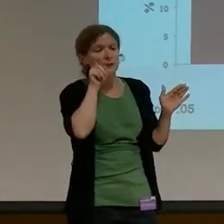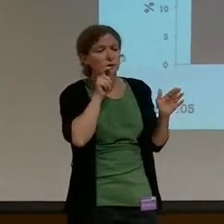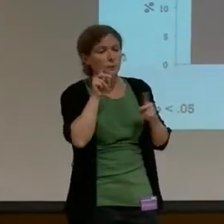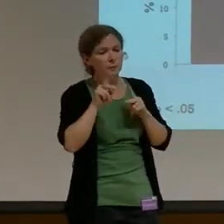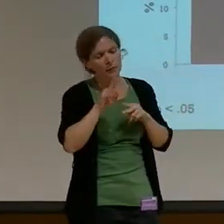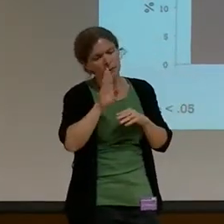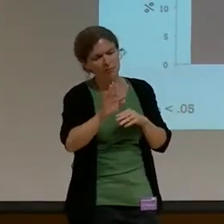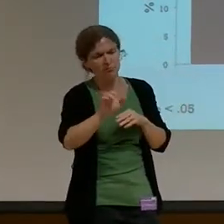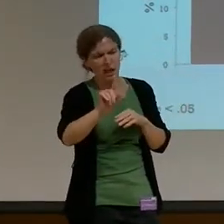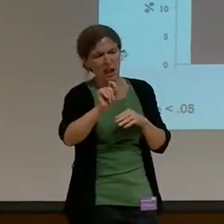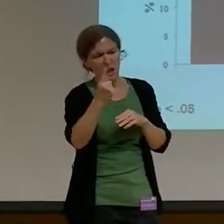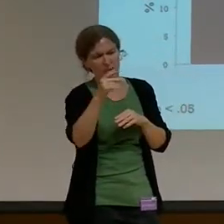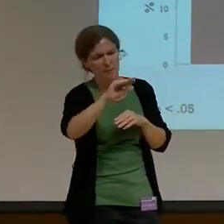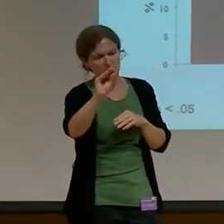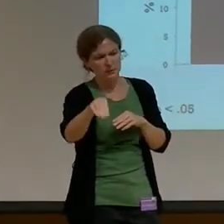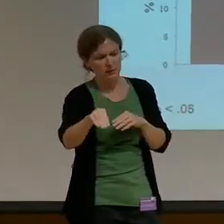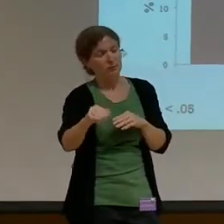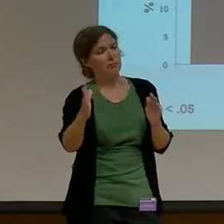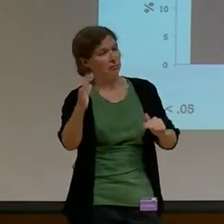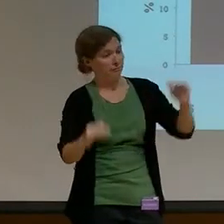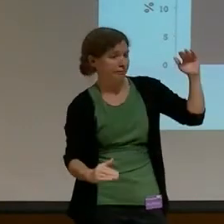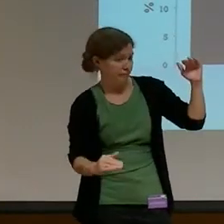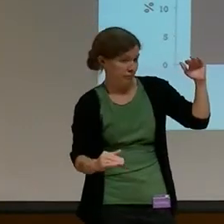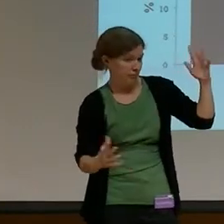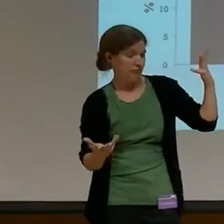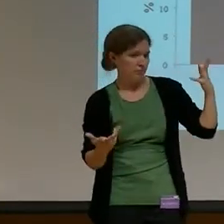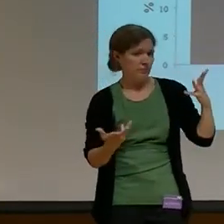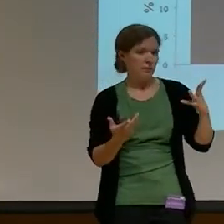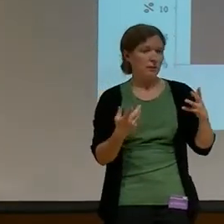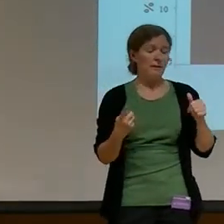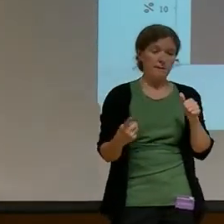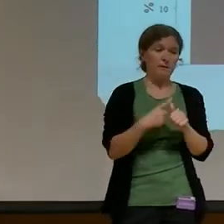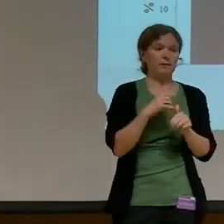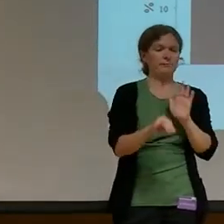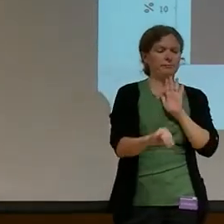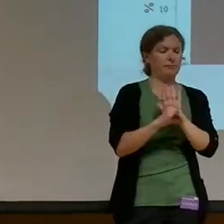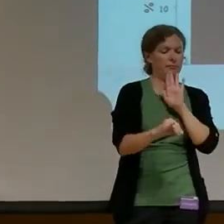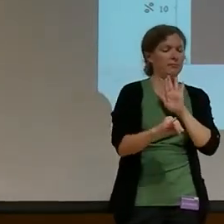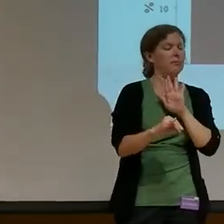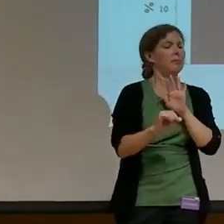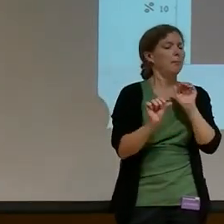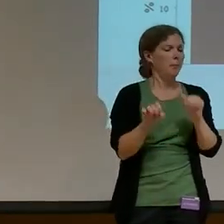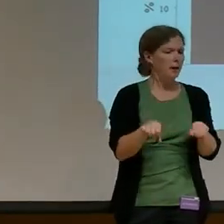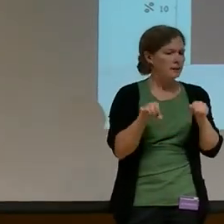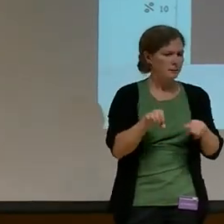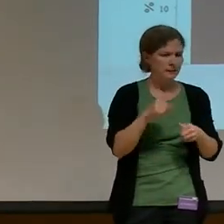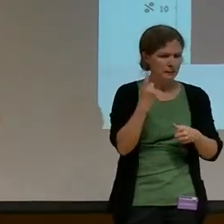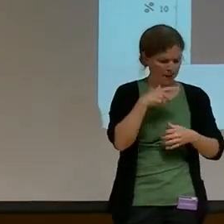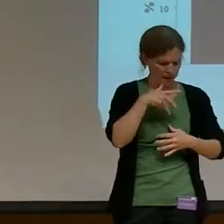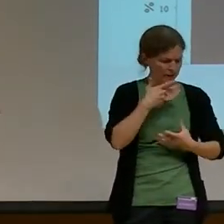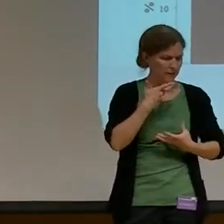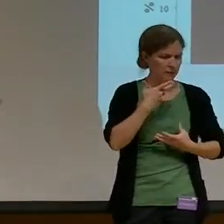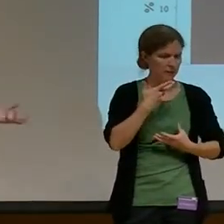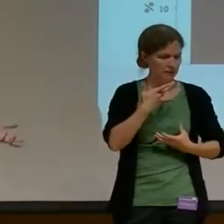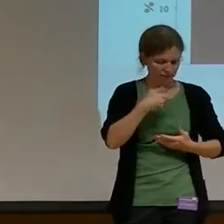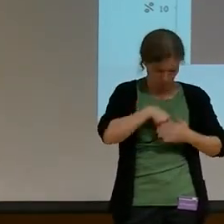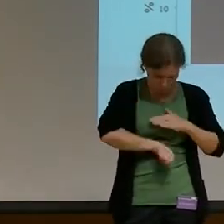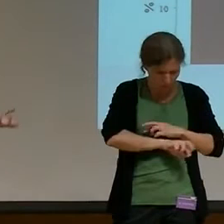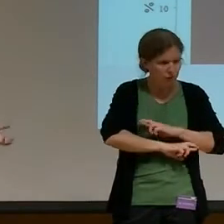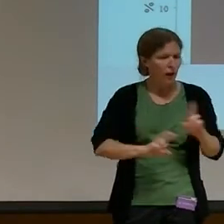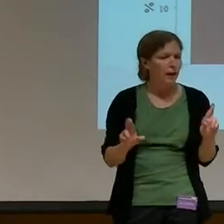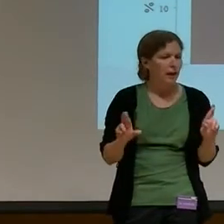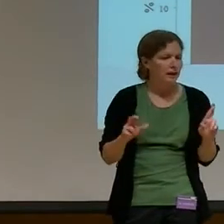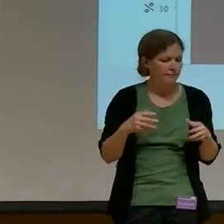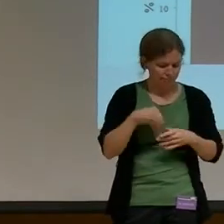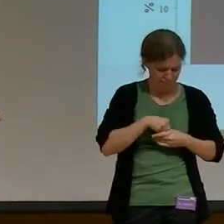people. Big difference. So this is an indication, or one of the first indications, that there might be, you know, this is something that people are born with.